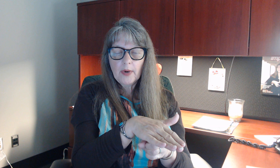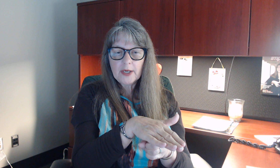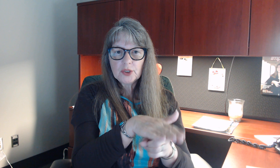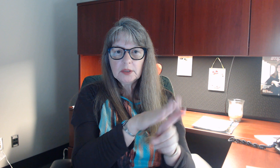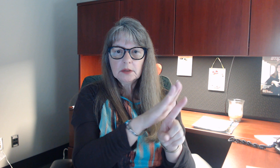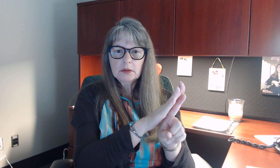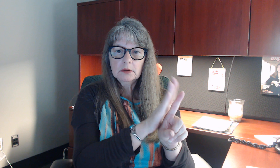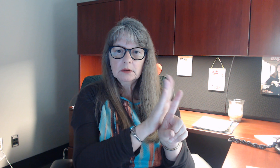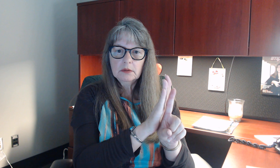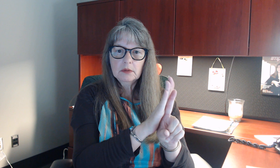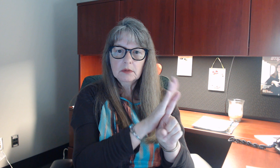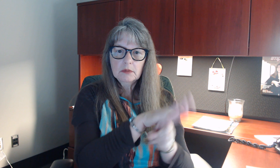Oppression.